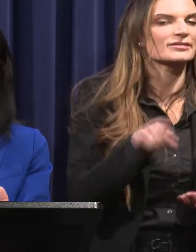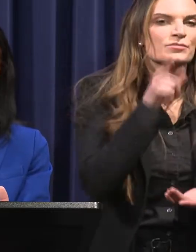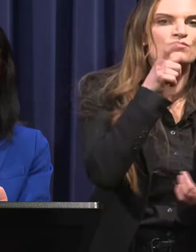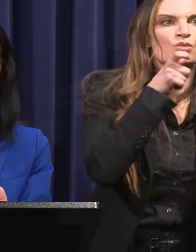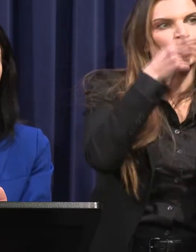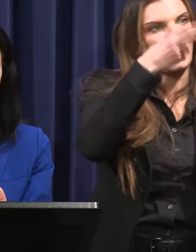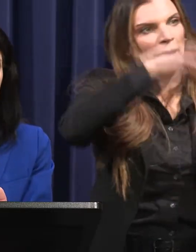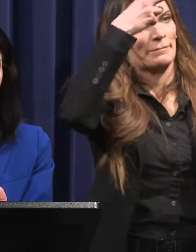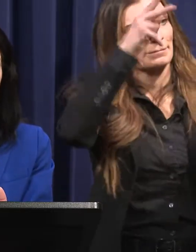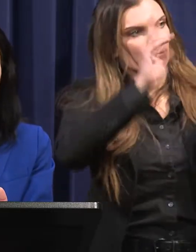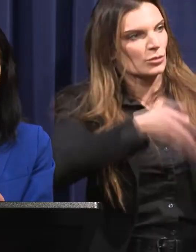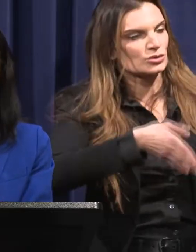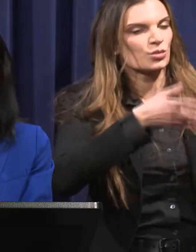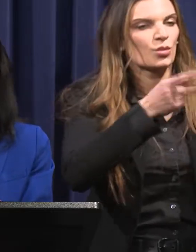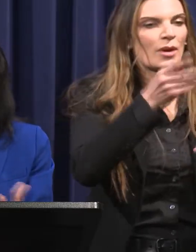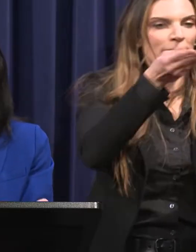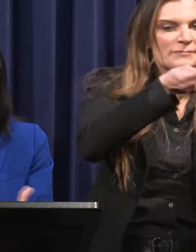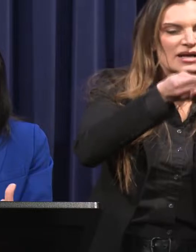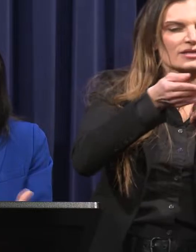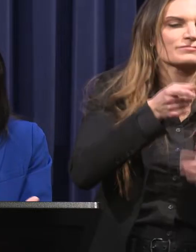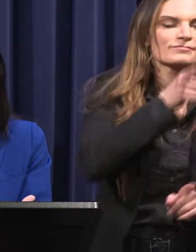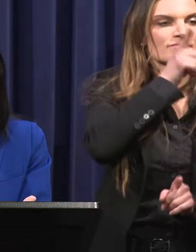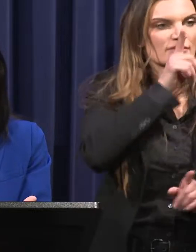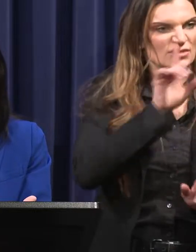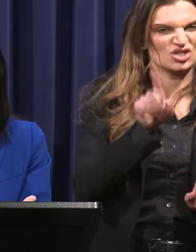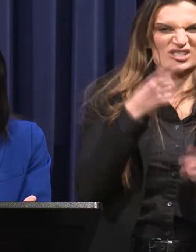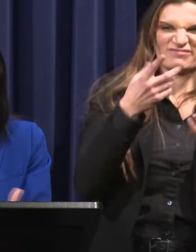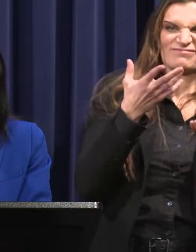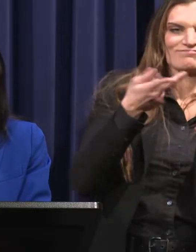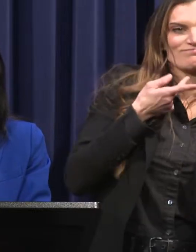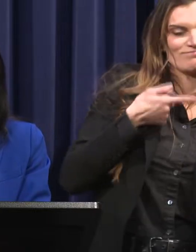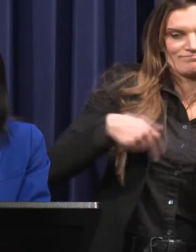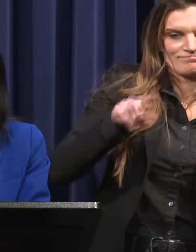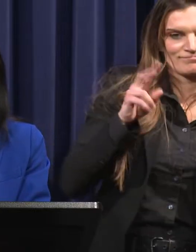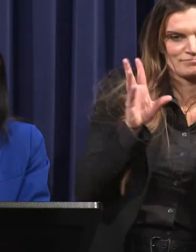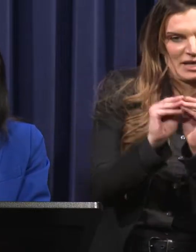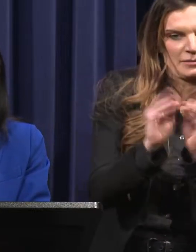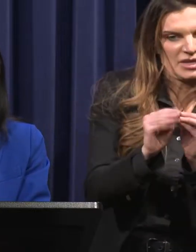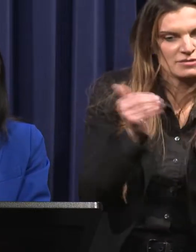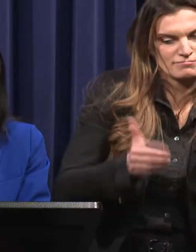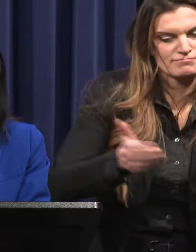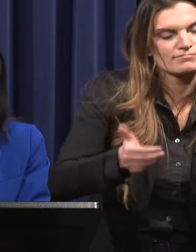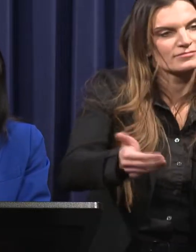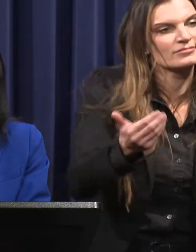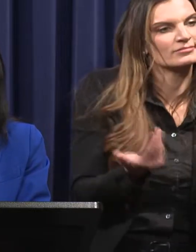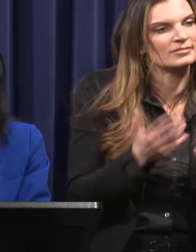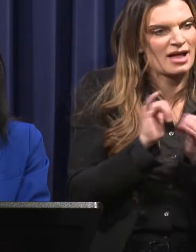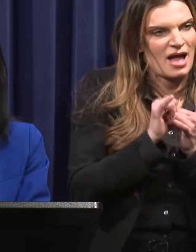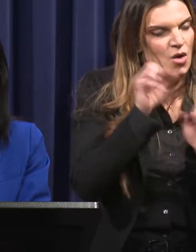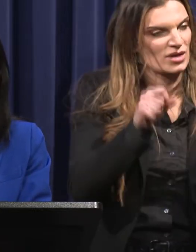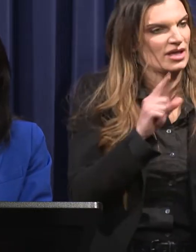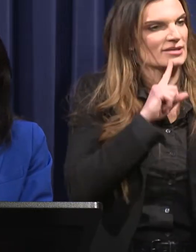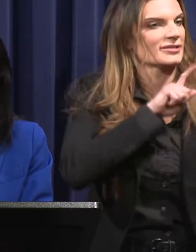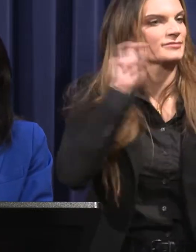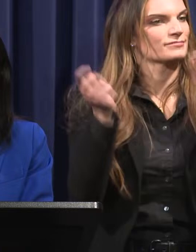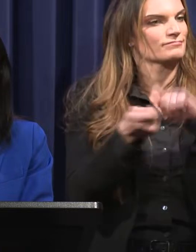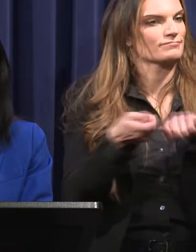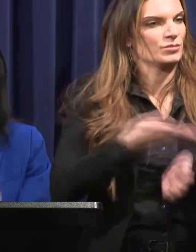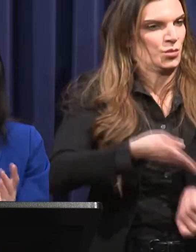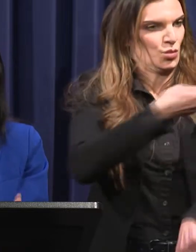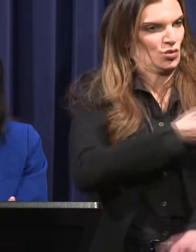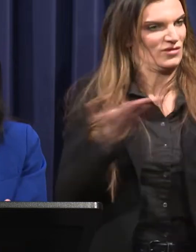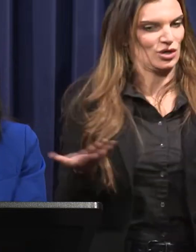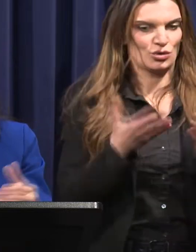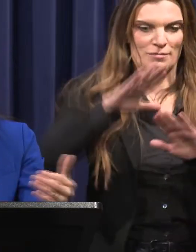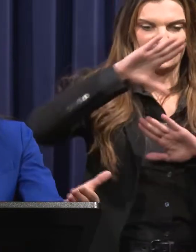or what the funds are, but just what we've been seeing generally speaking in terms of our advice as to how to best change the law